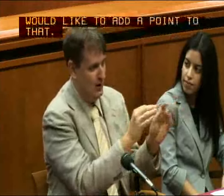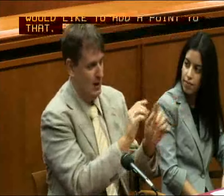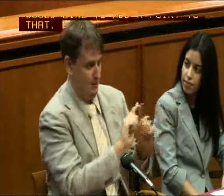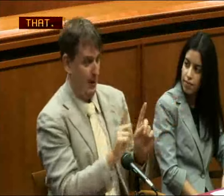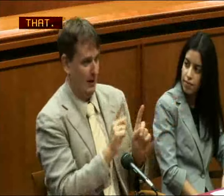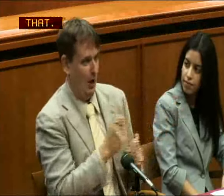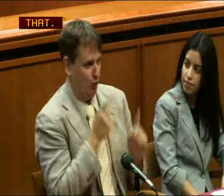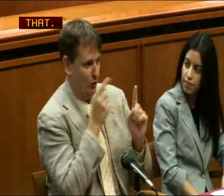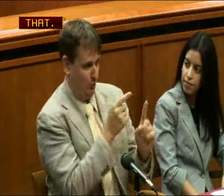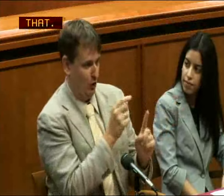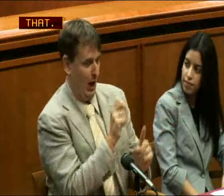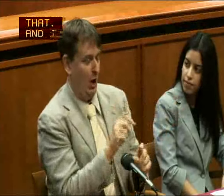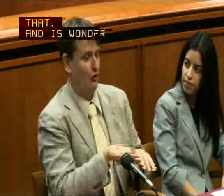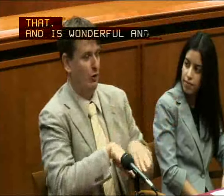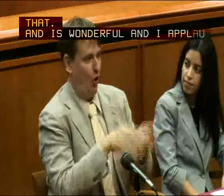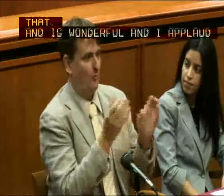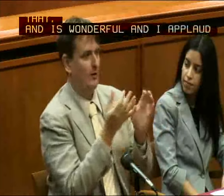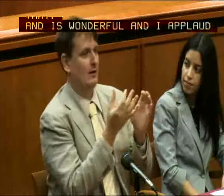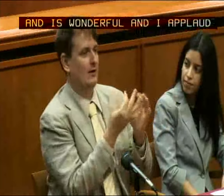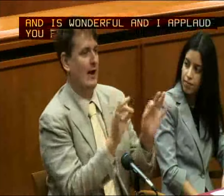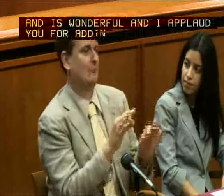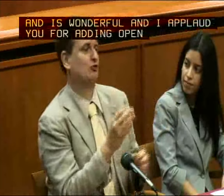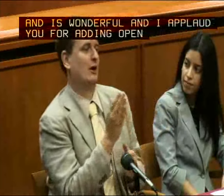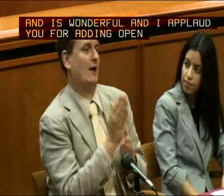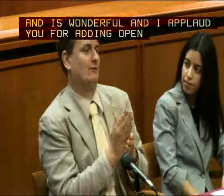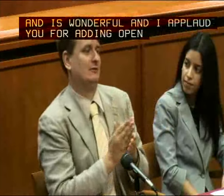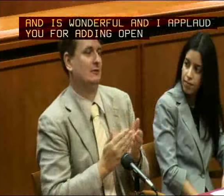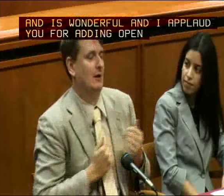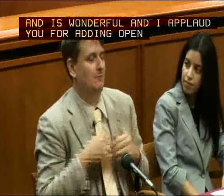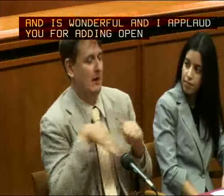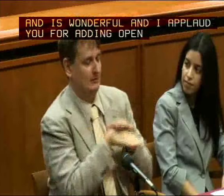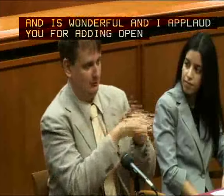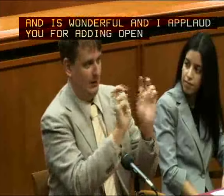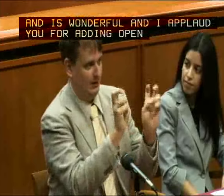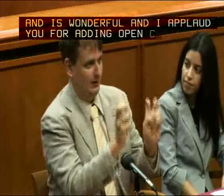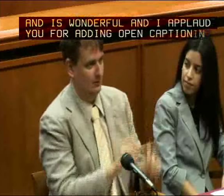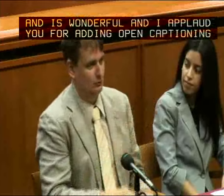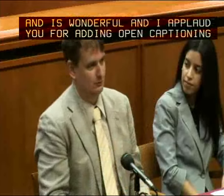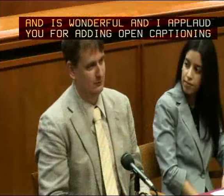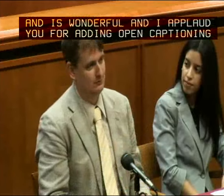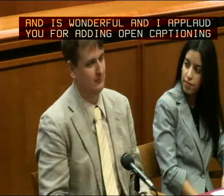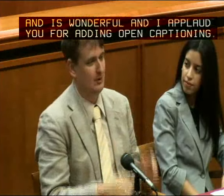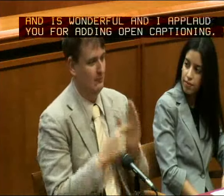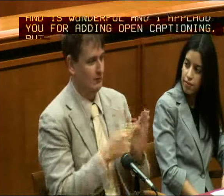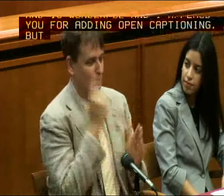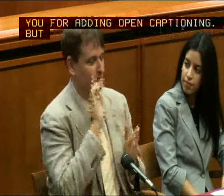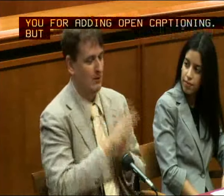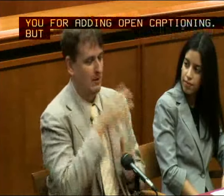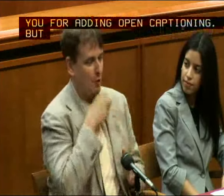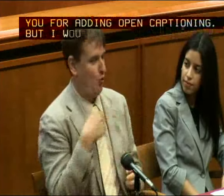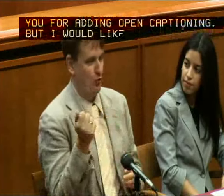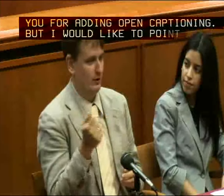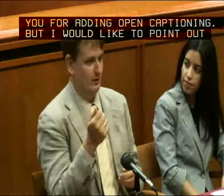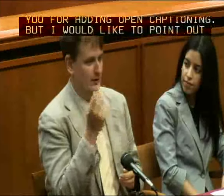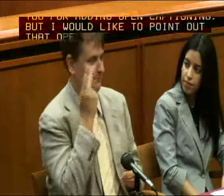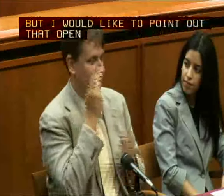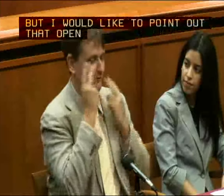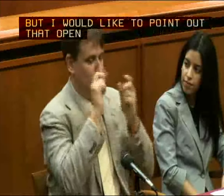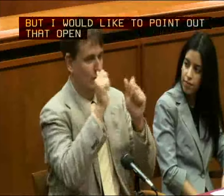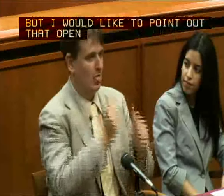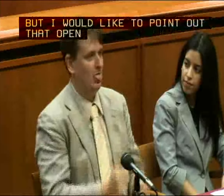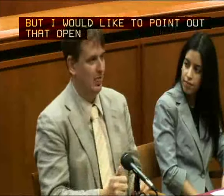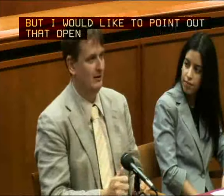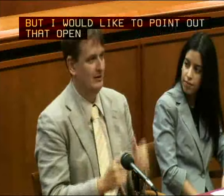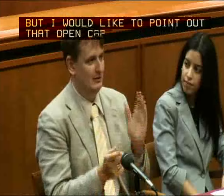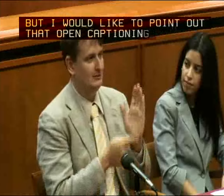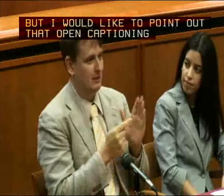captioning. But I would like to point out that open captioning does have some accessibility issues with it as well. For example,